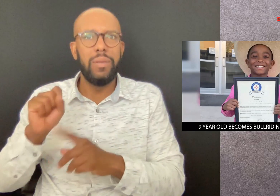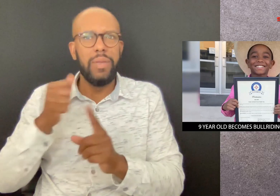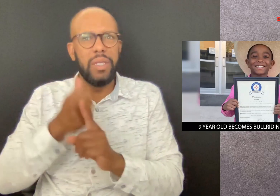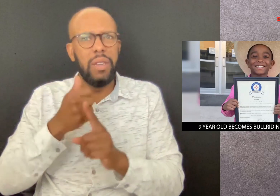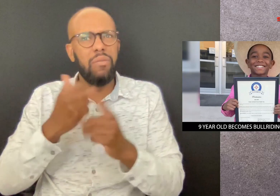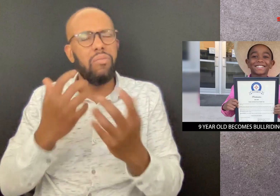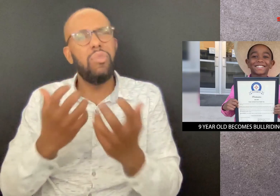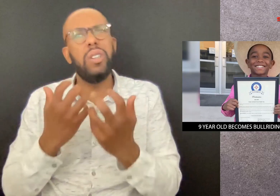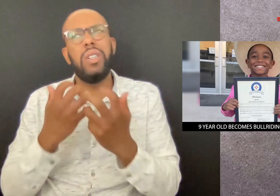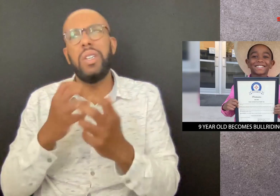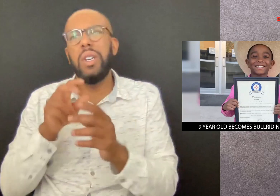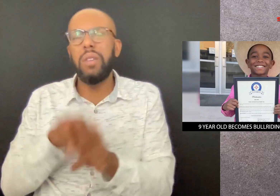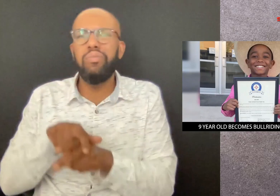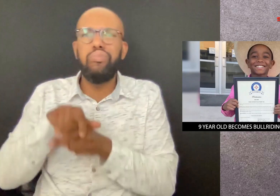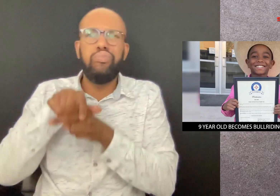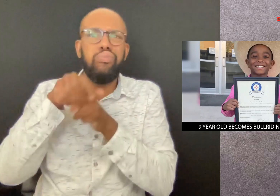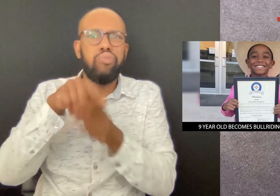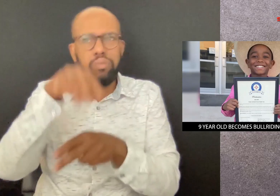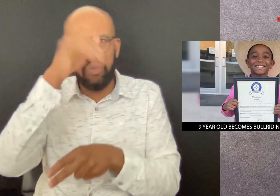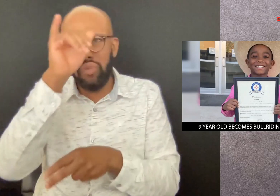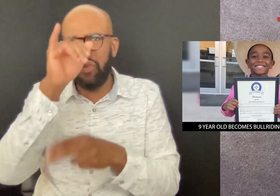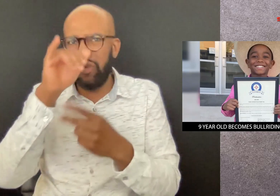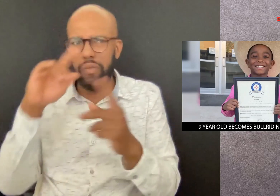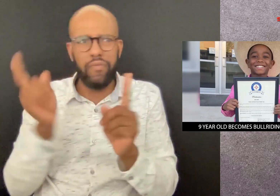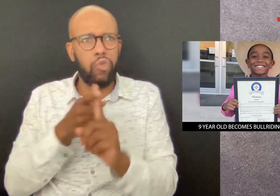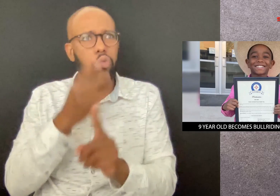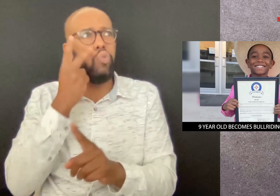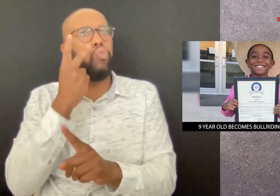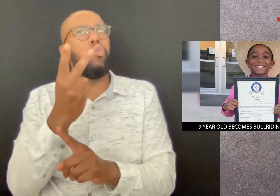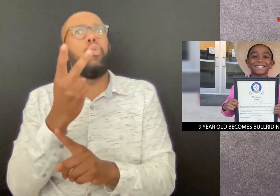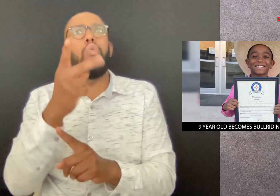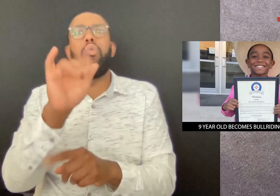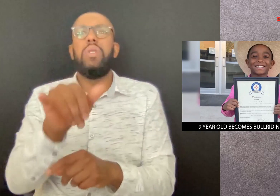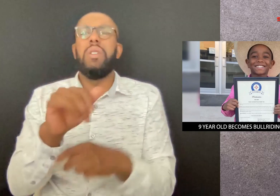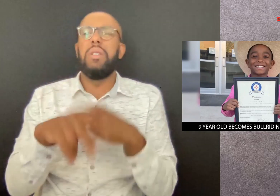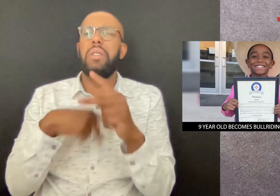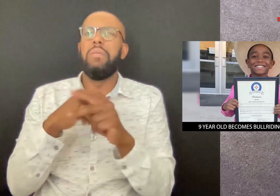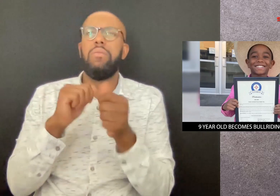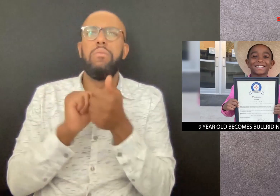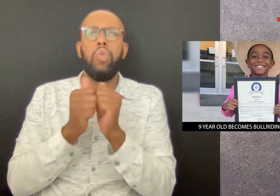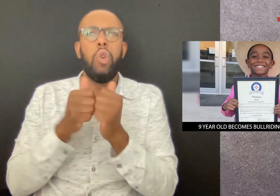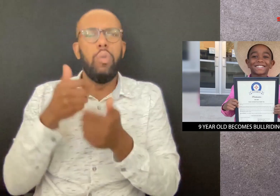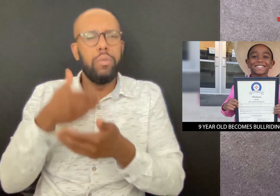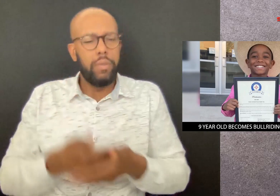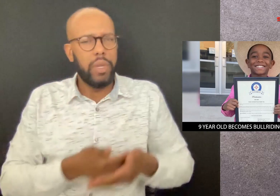parker hook says he's been waiting to ride bulls since first seeing the sport when he was a toddler